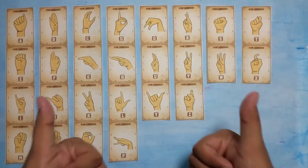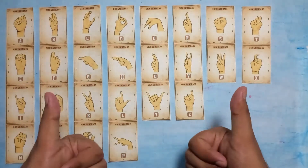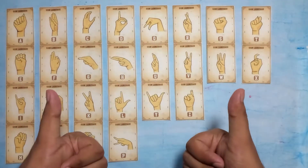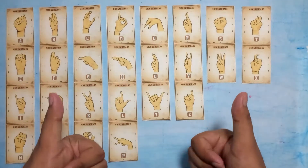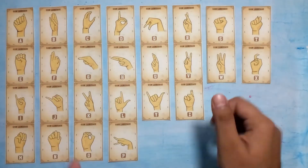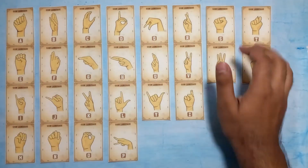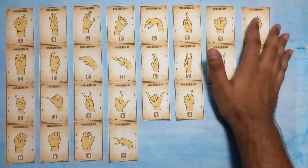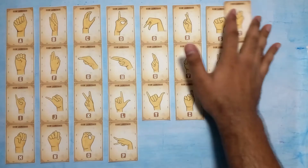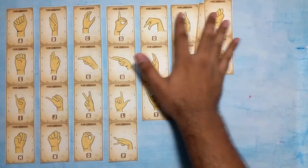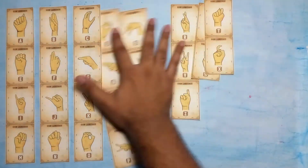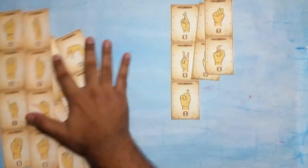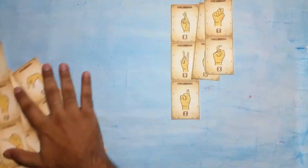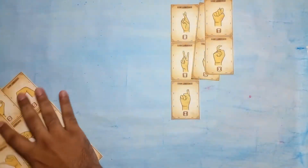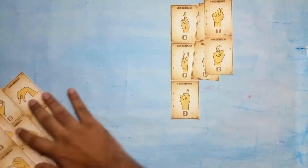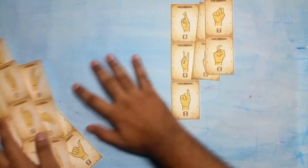started.